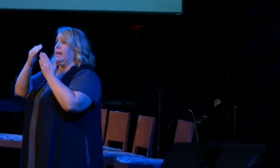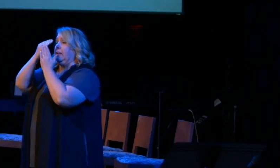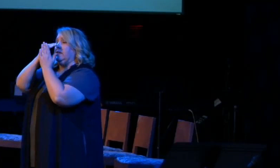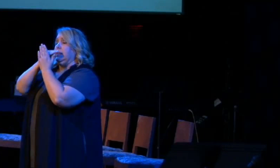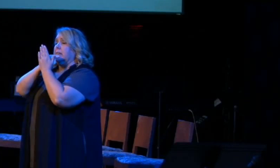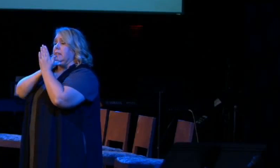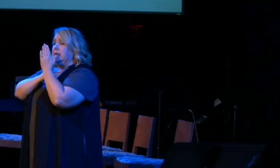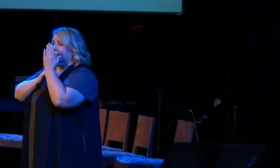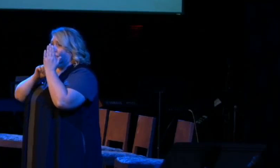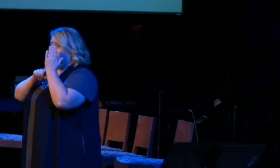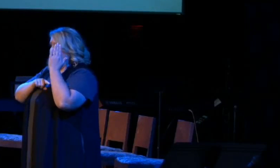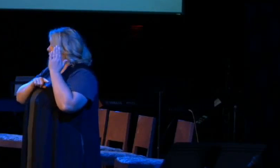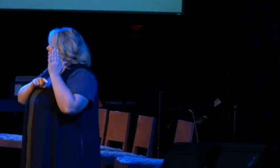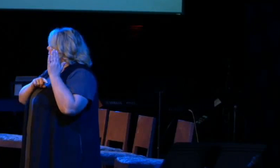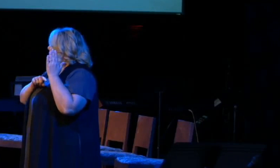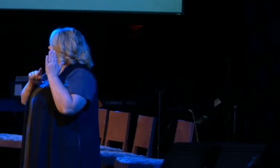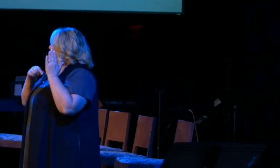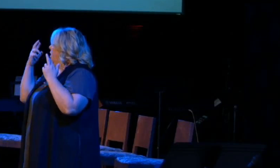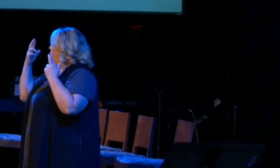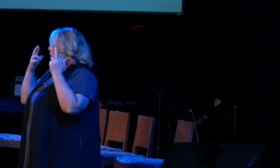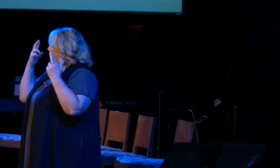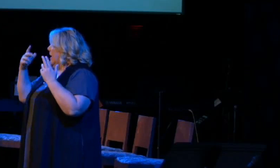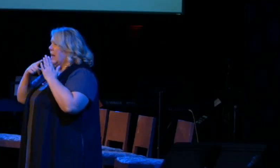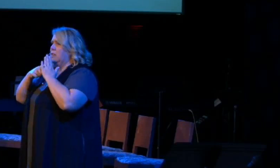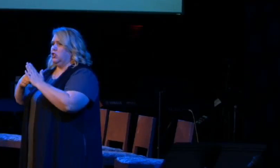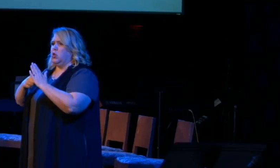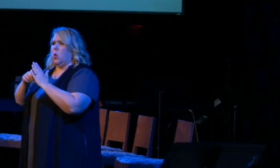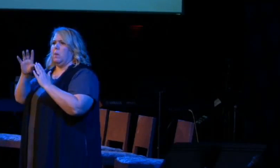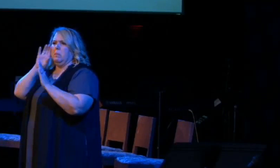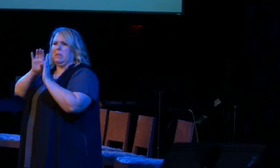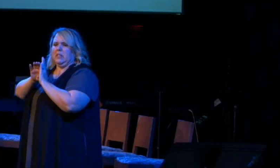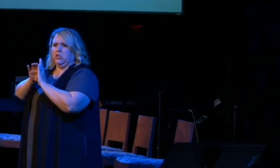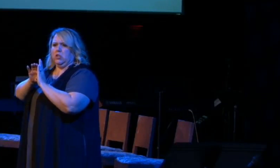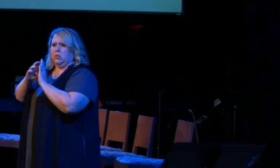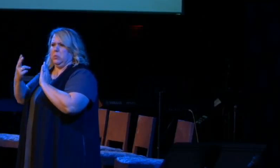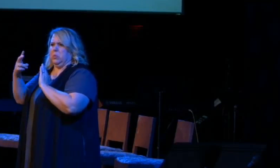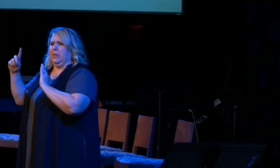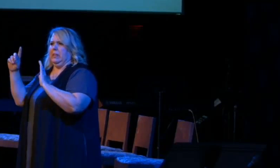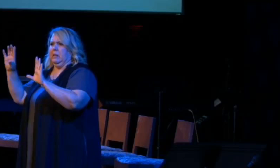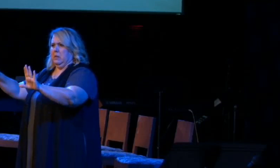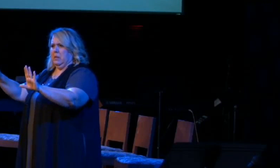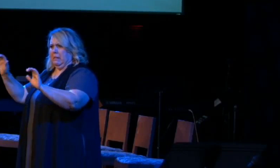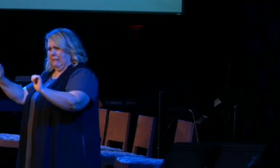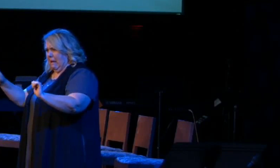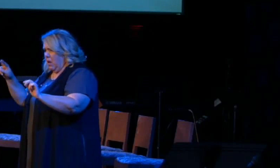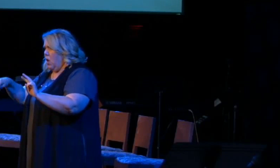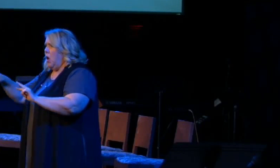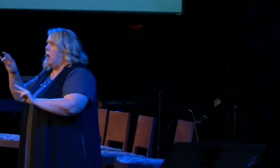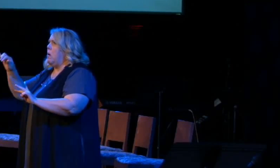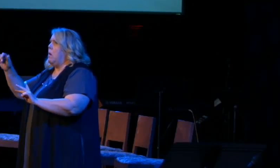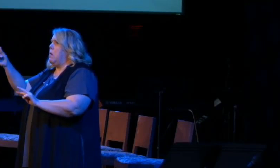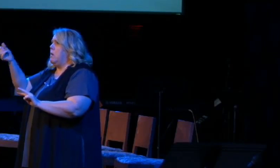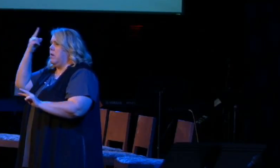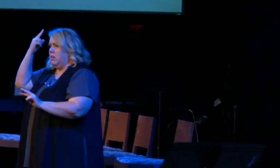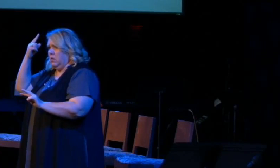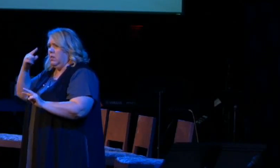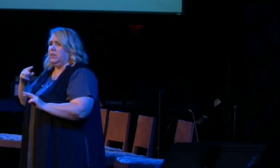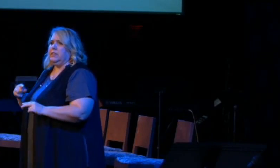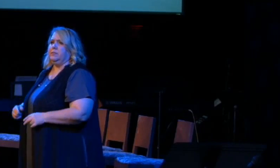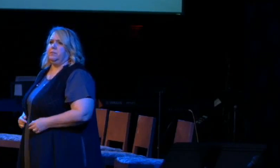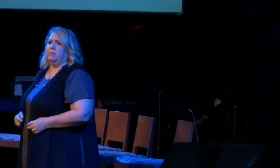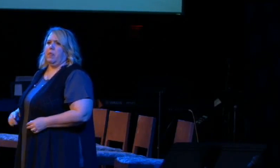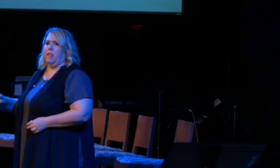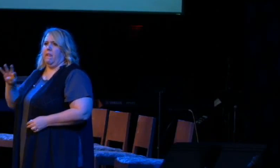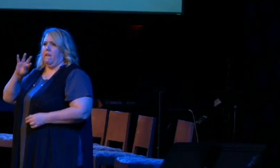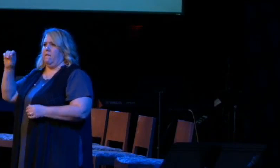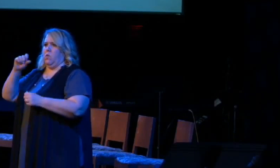And with the benefit of hindsight, I realized we could sort of show them graphically on 2 dimensions. And the dimension that we have been on as church for the last